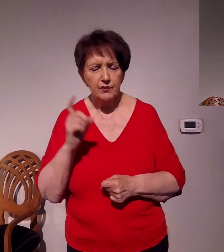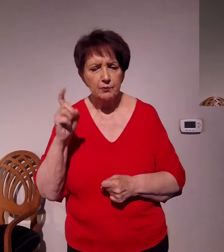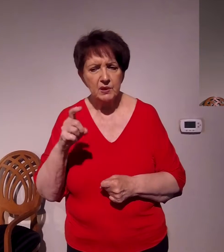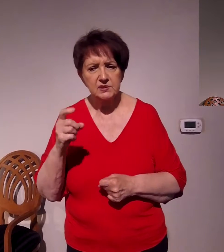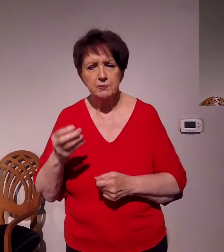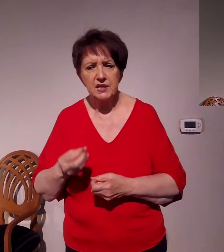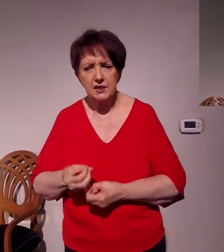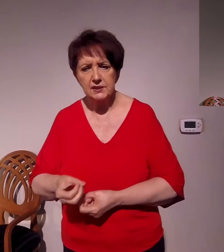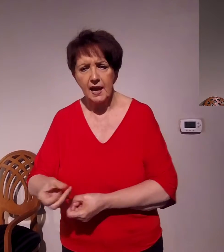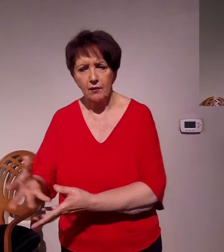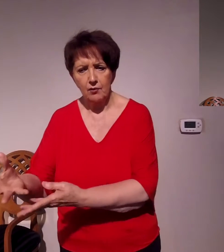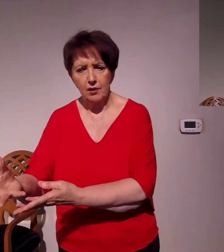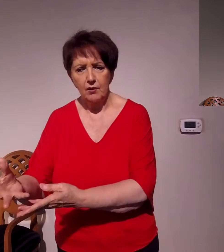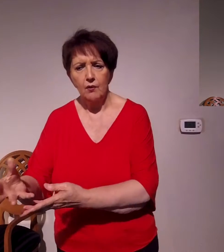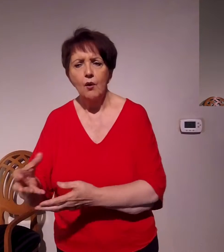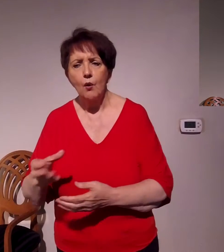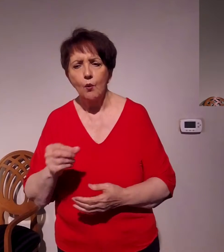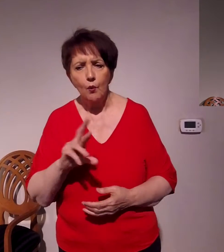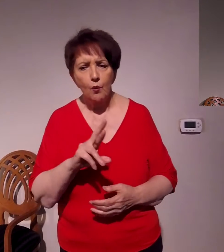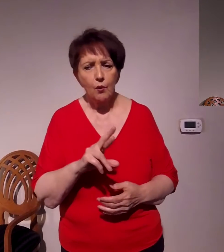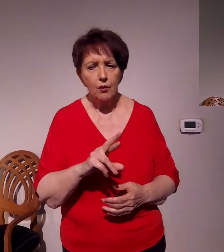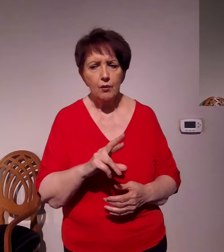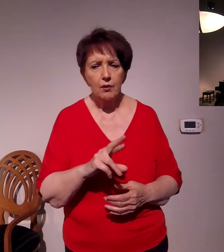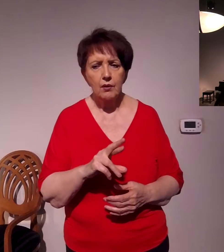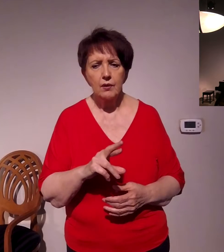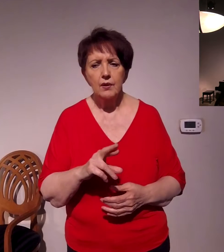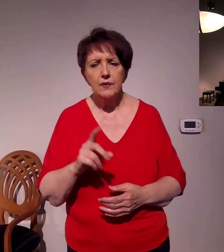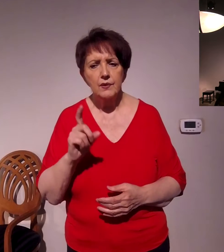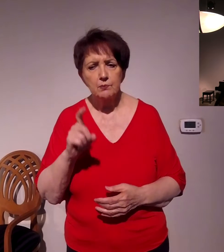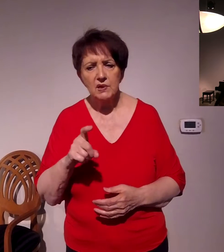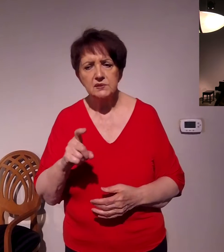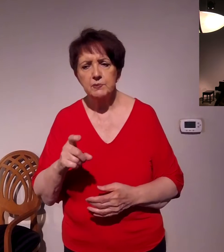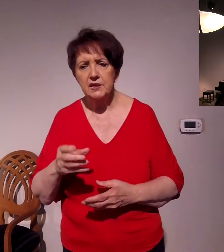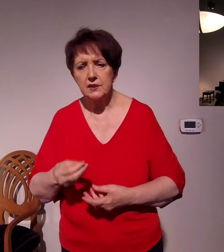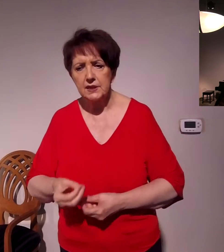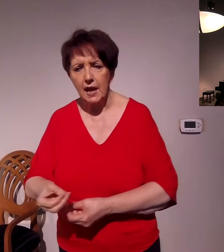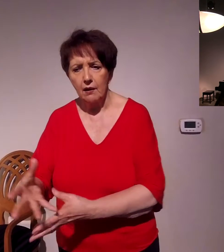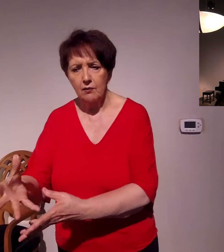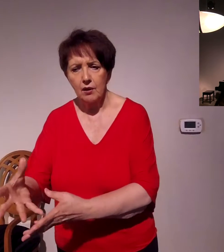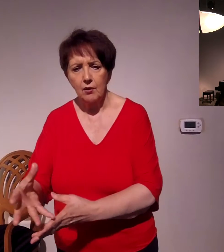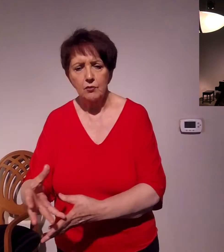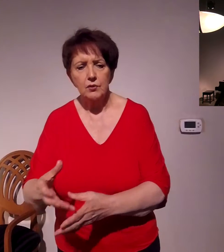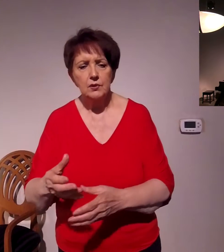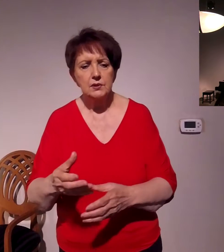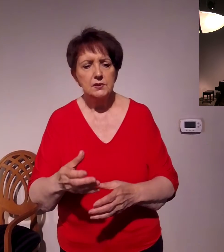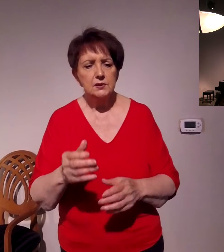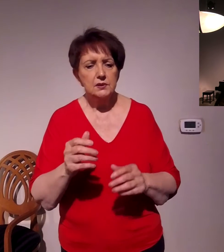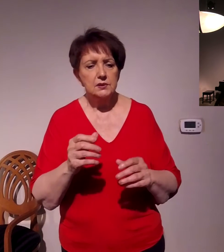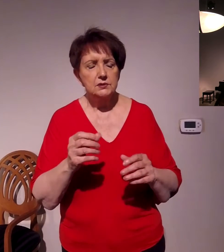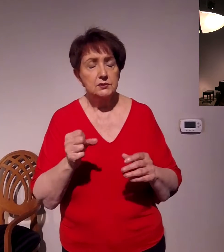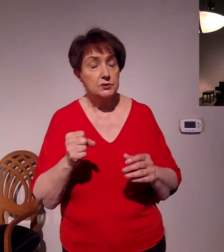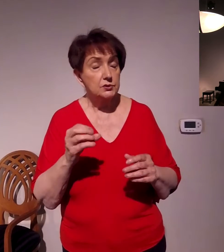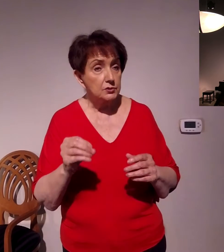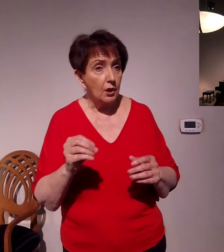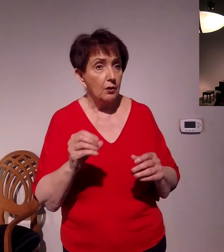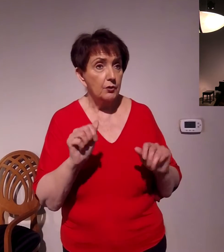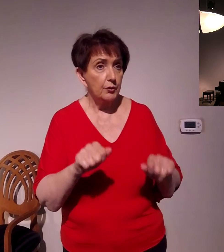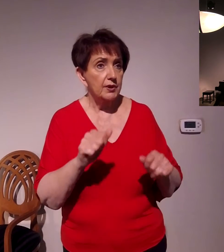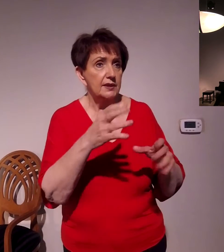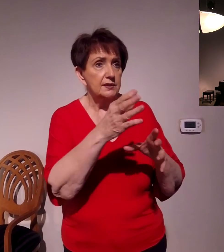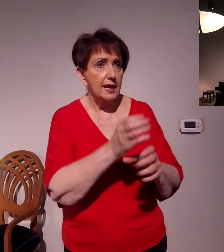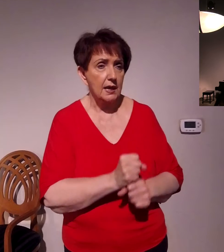there can be no intake. If we bury the talent, it remains static,